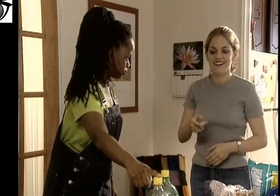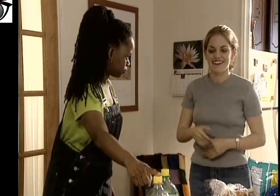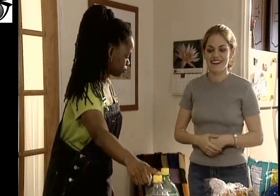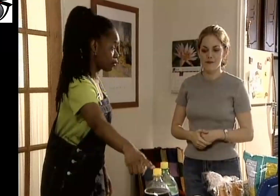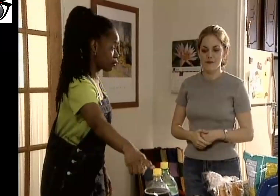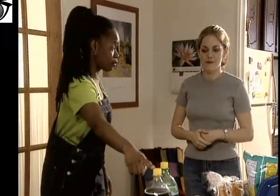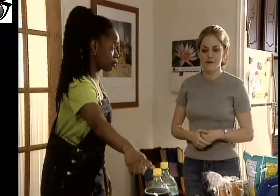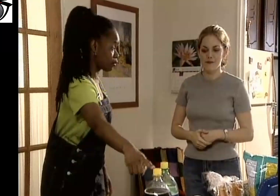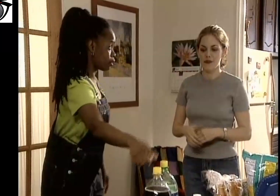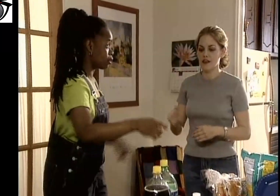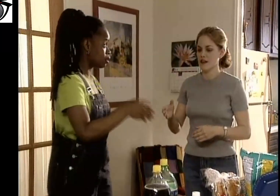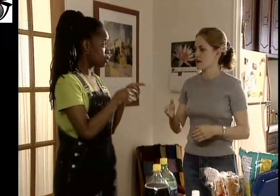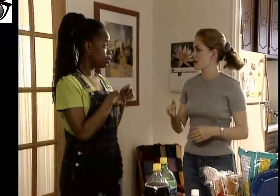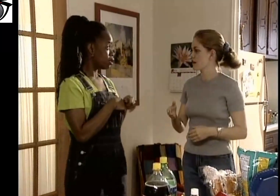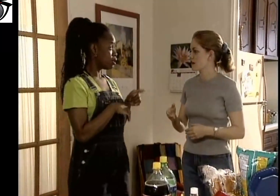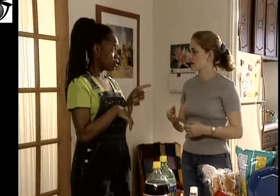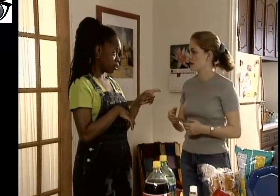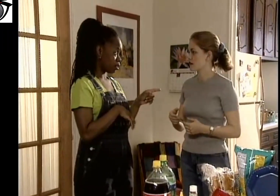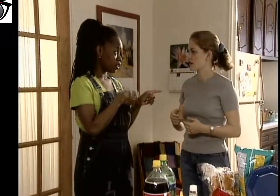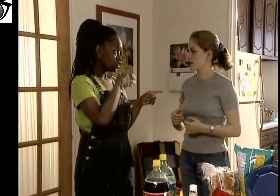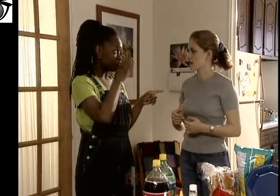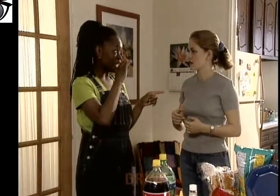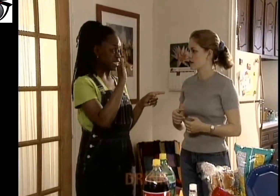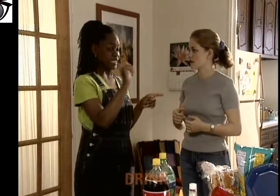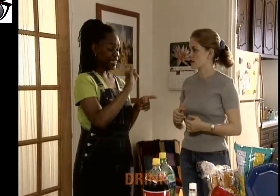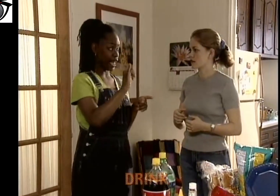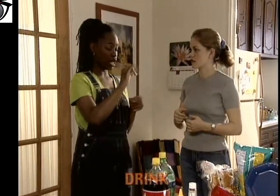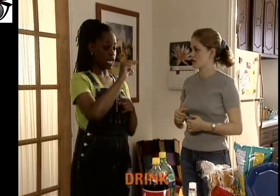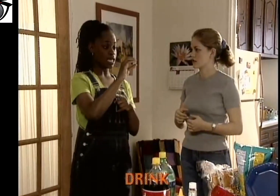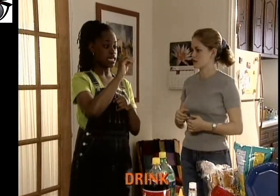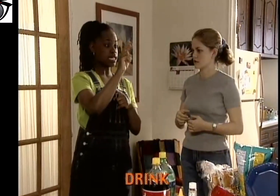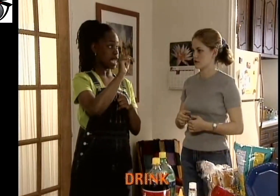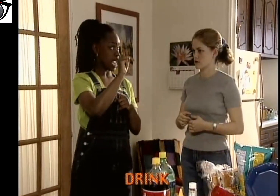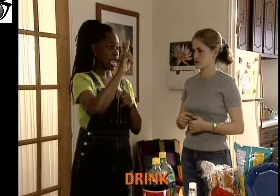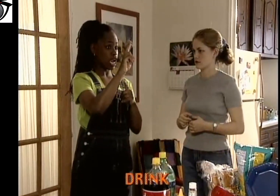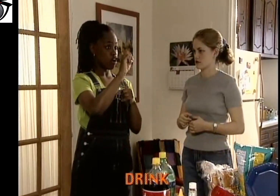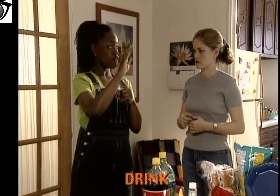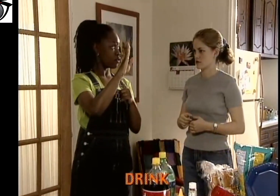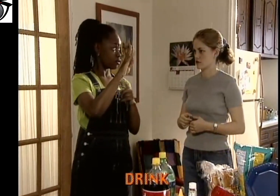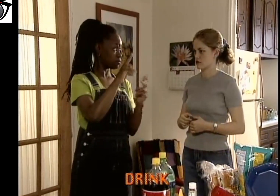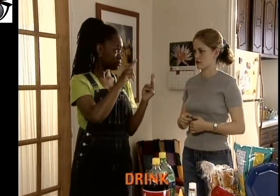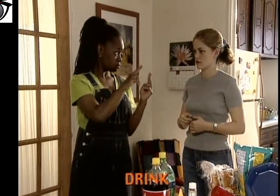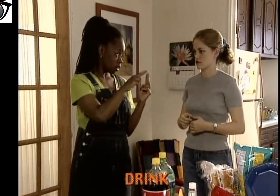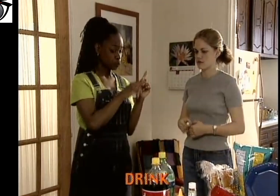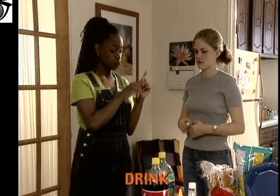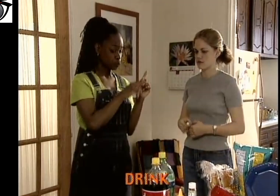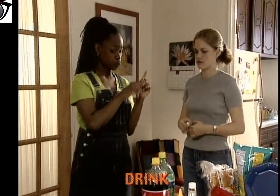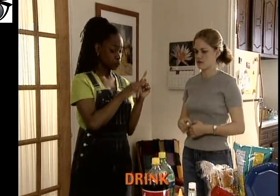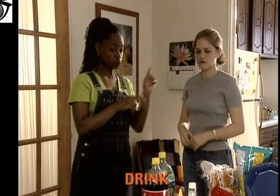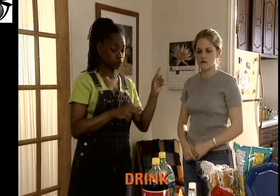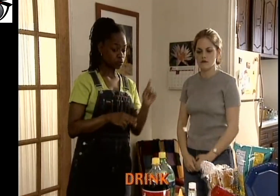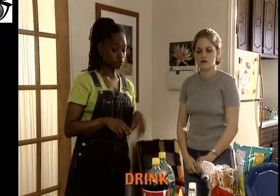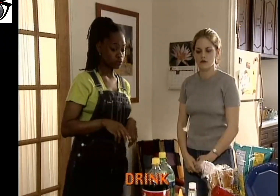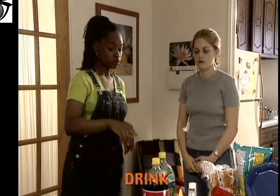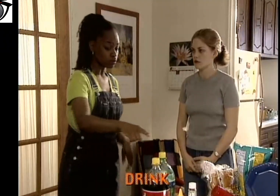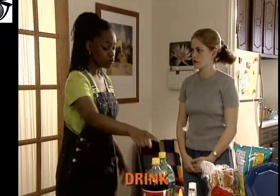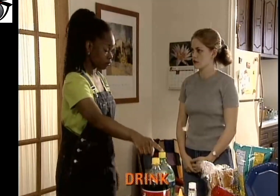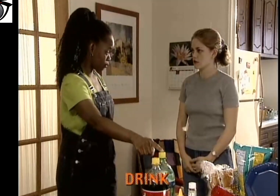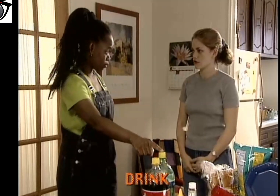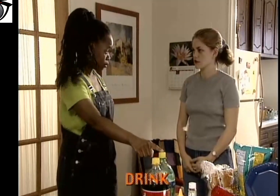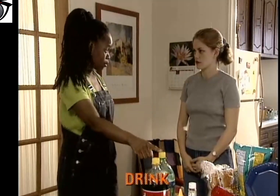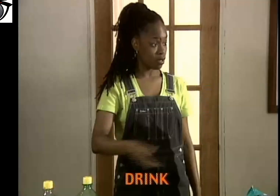are. Okay, first of all, drink is another noun-verb pair.